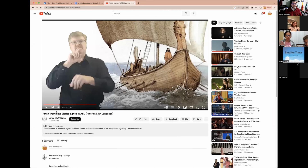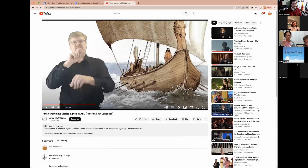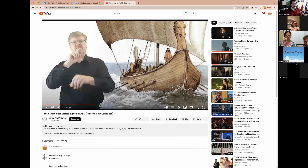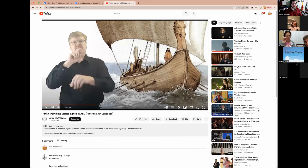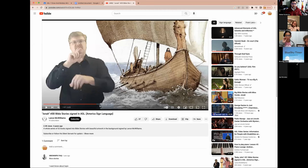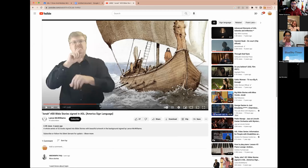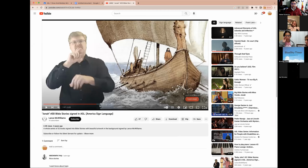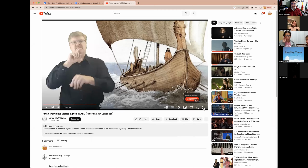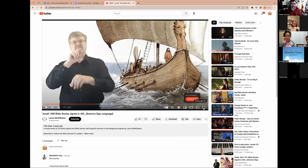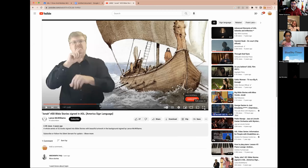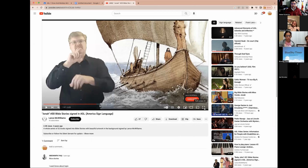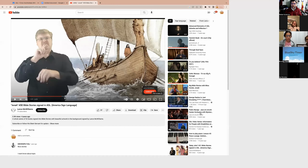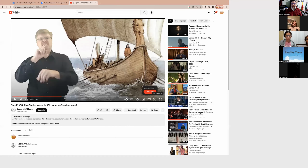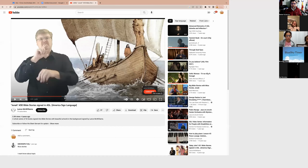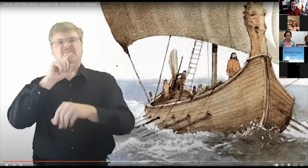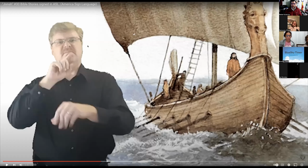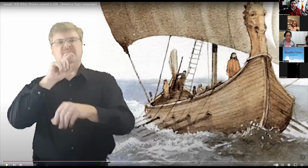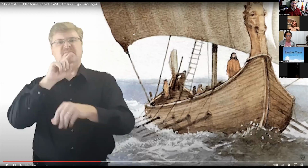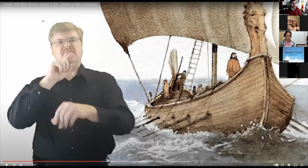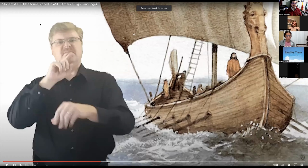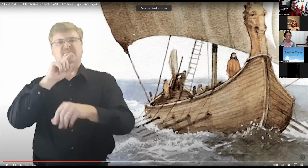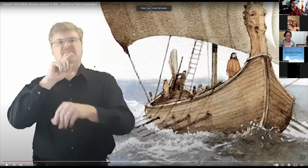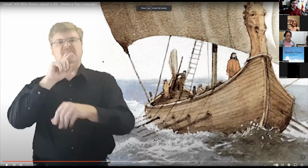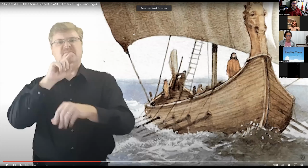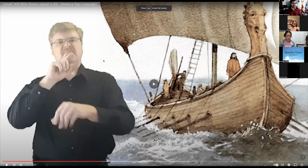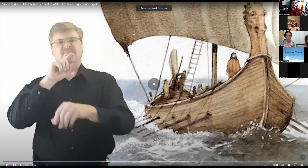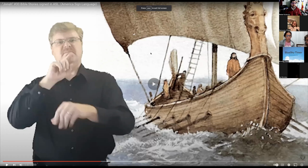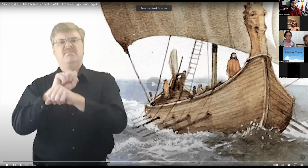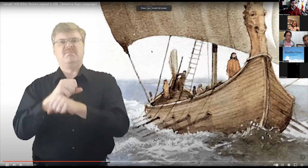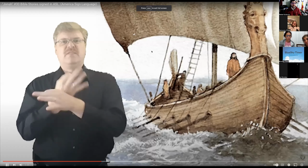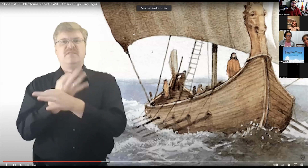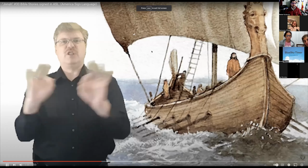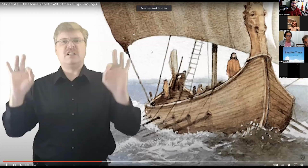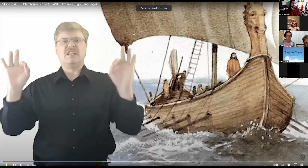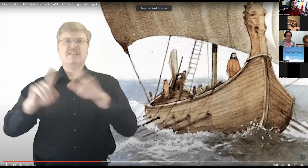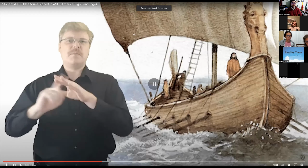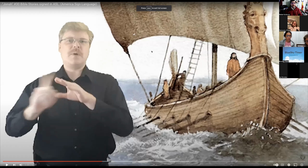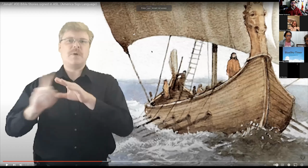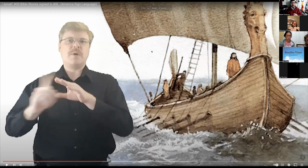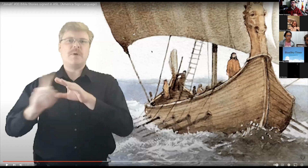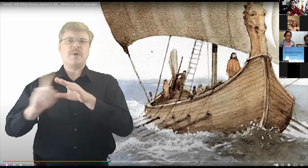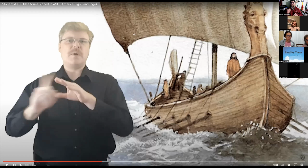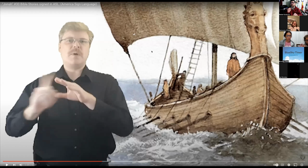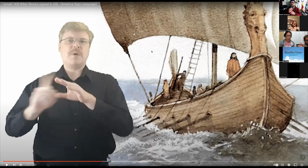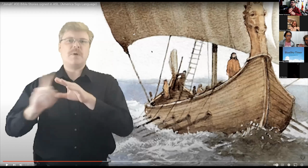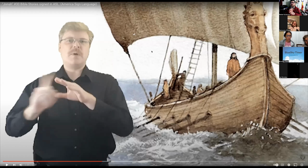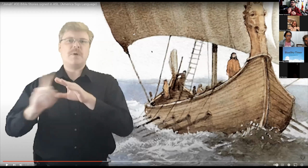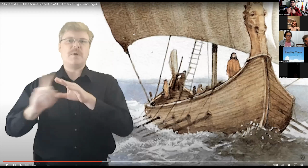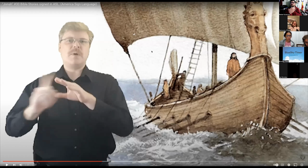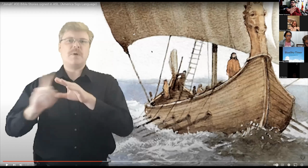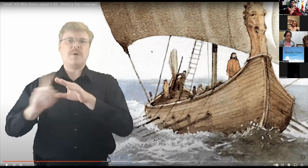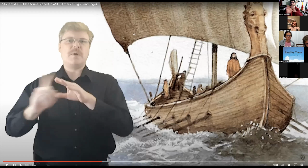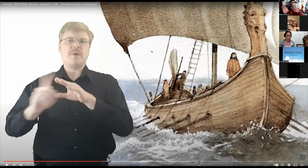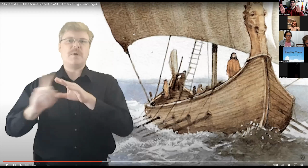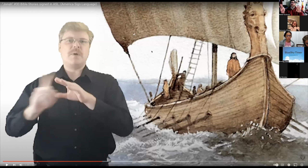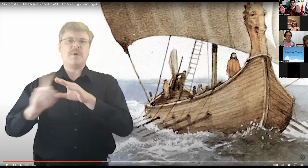Oops. 1 second. Let's put it bigger again. Okay, he stayed on the boat, and he